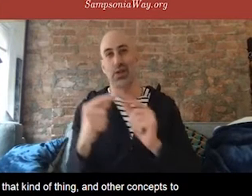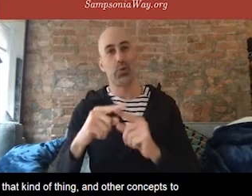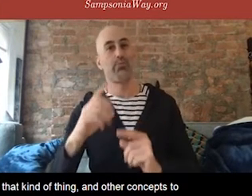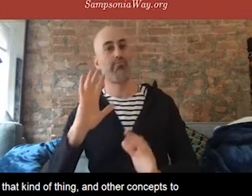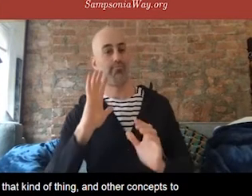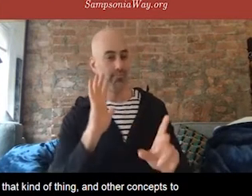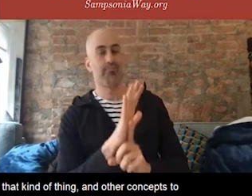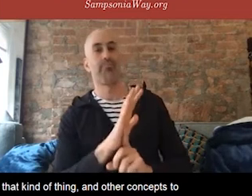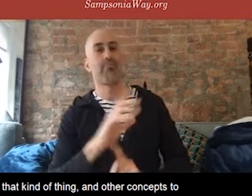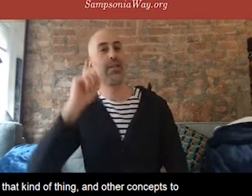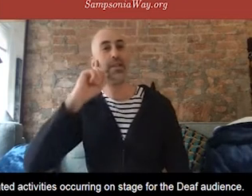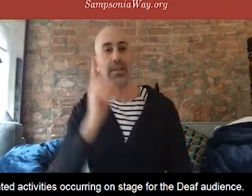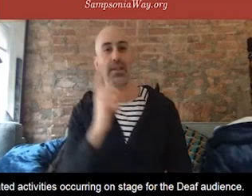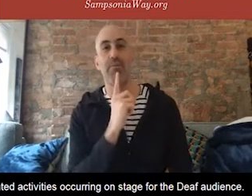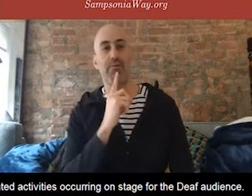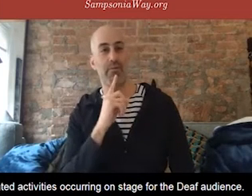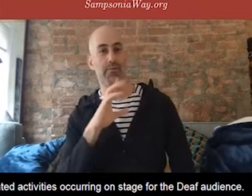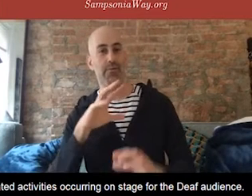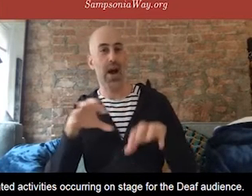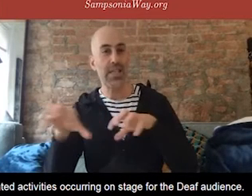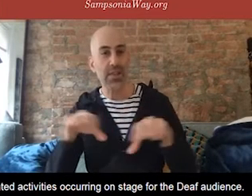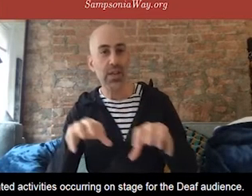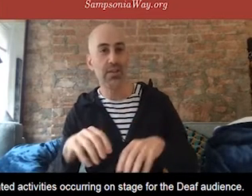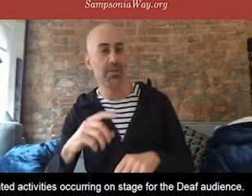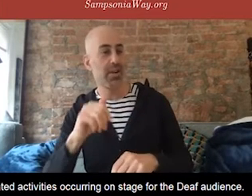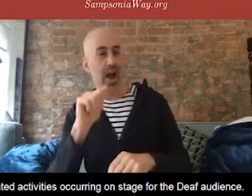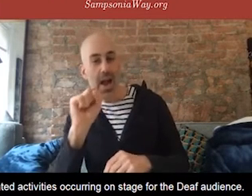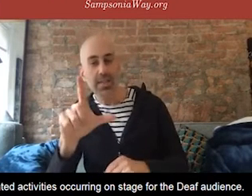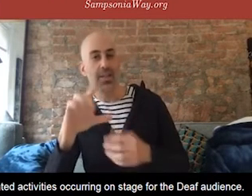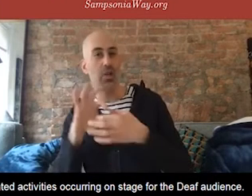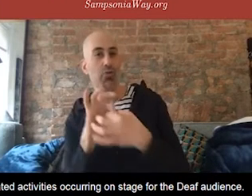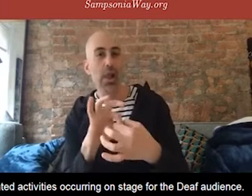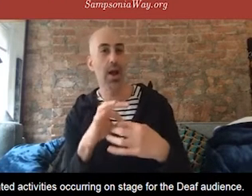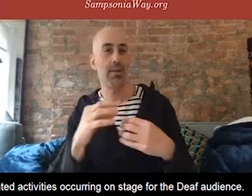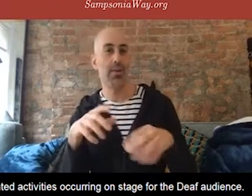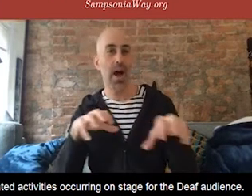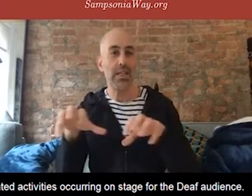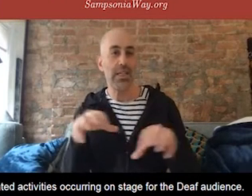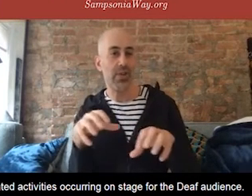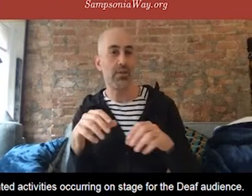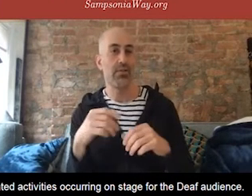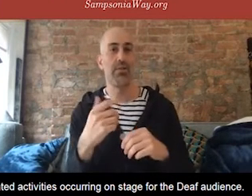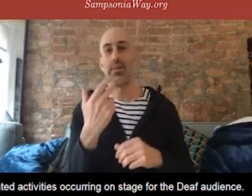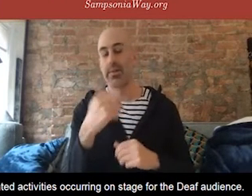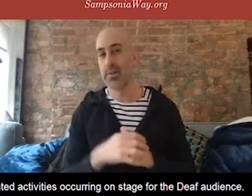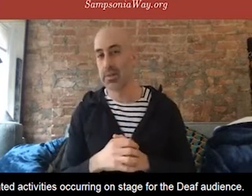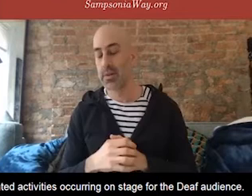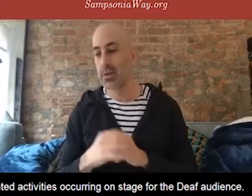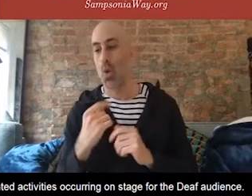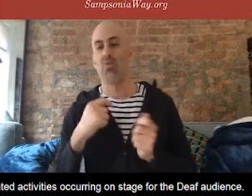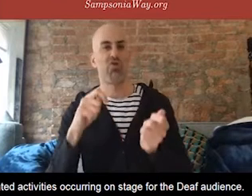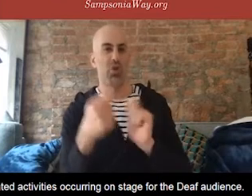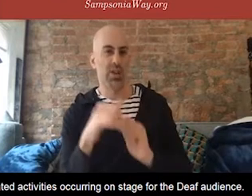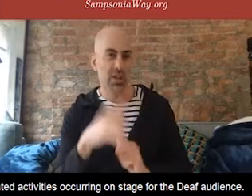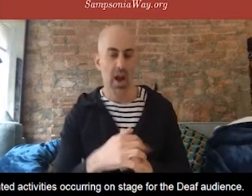and other concepts to diversify the content and to get more ASL-related activities occurring